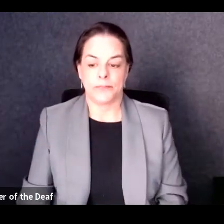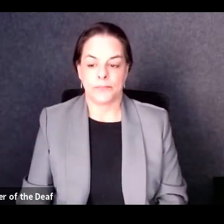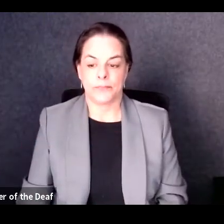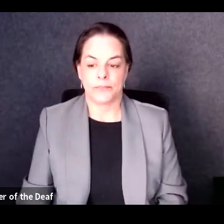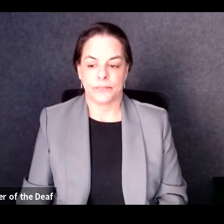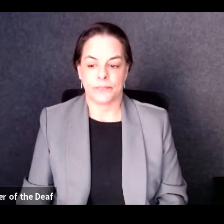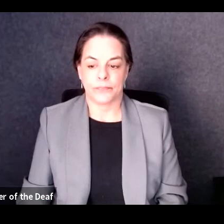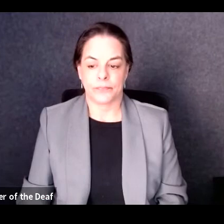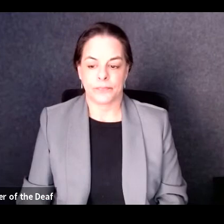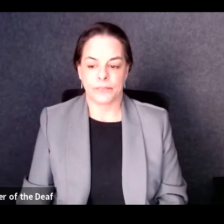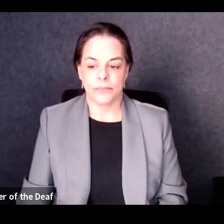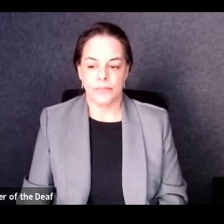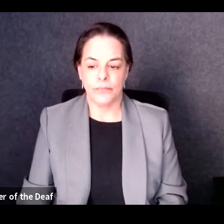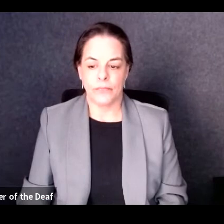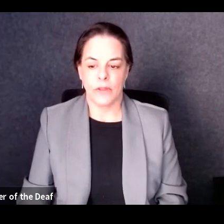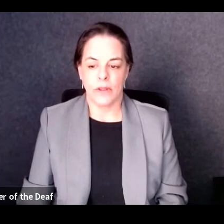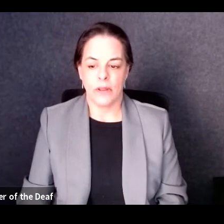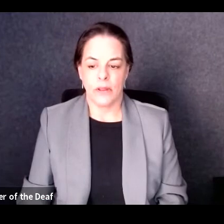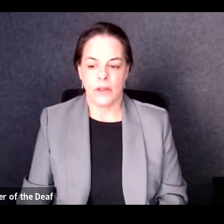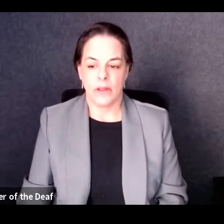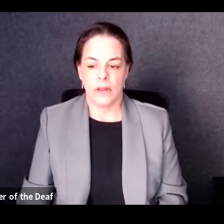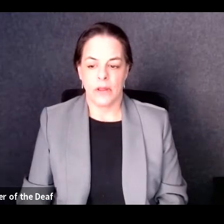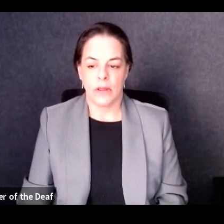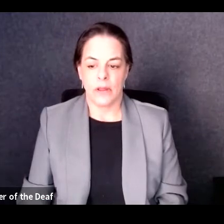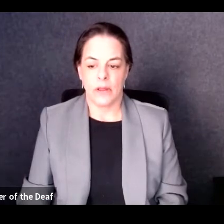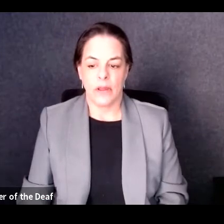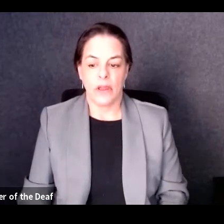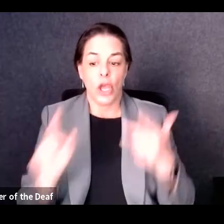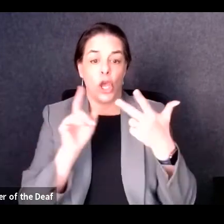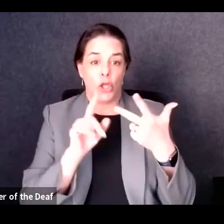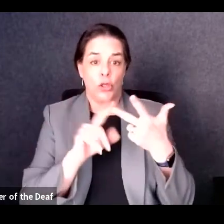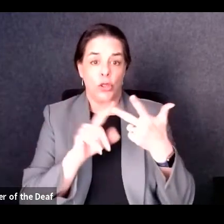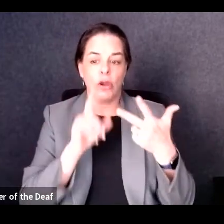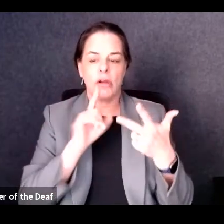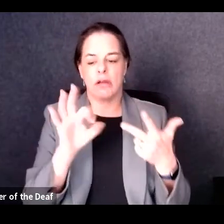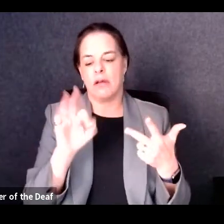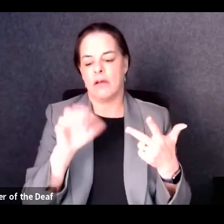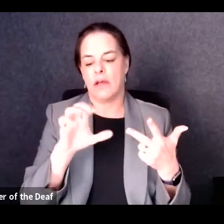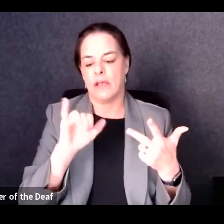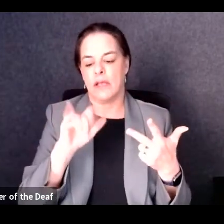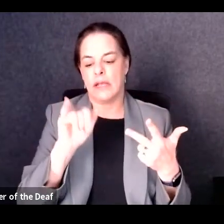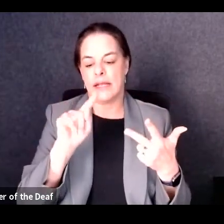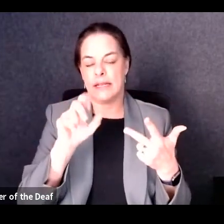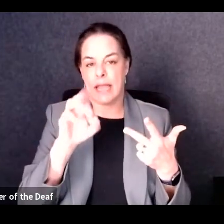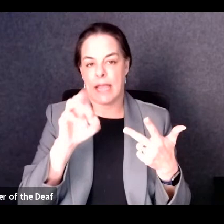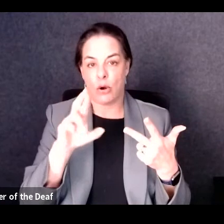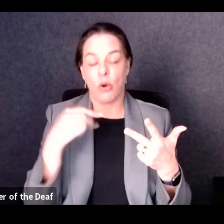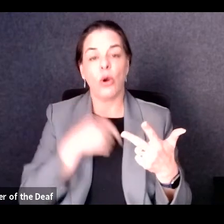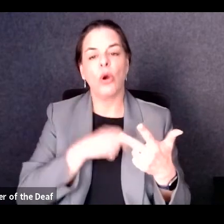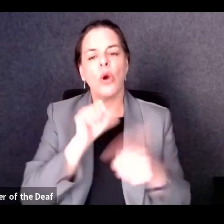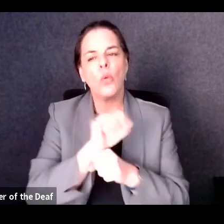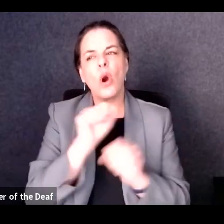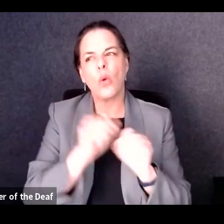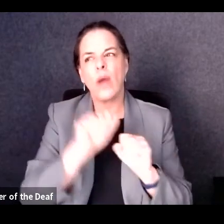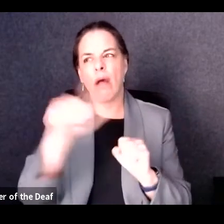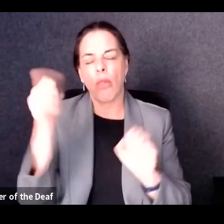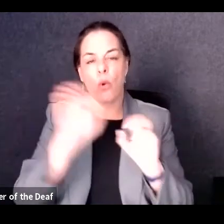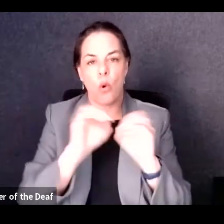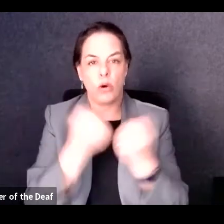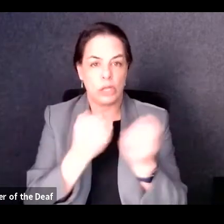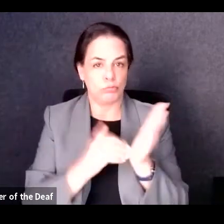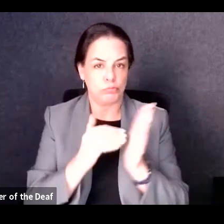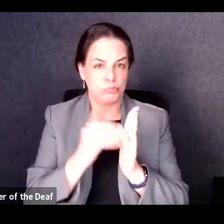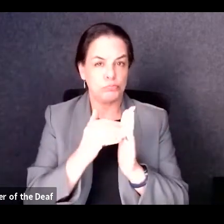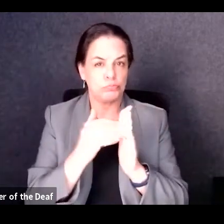The third component of our vaccination efforts is the role of facilitator. We regularly work with organizations to assist them in